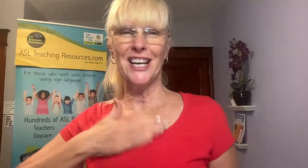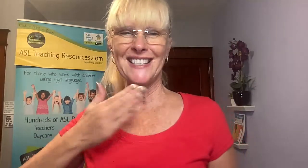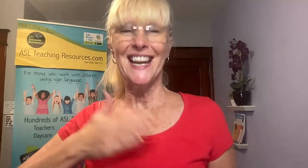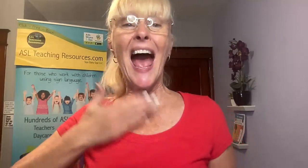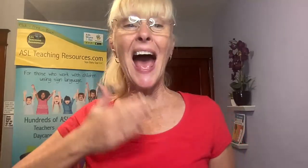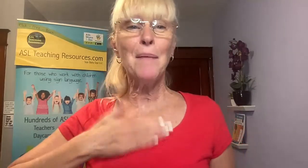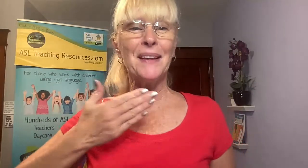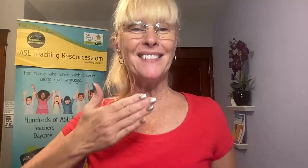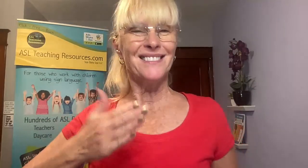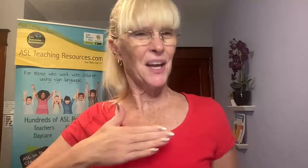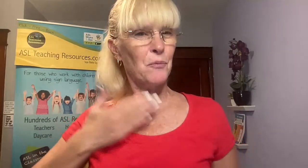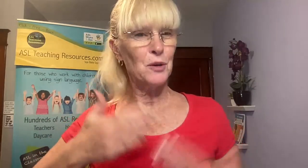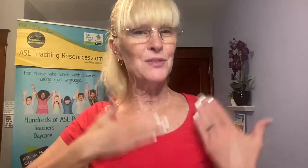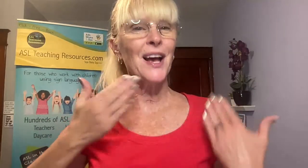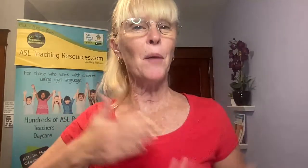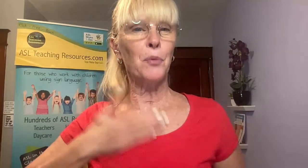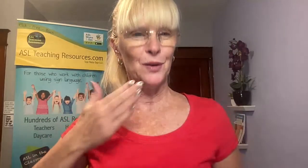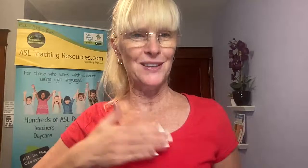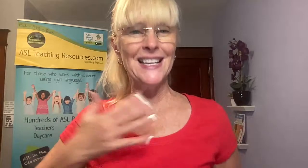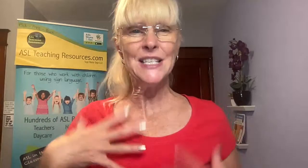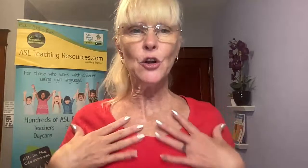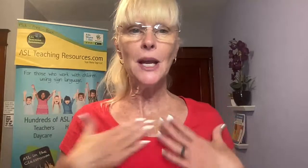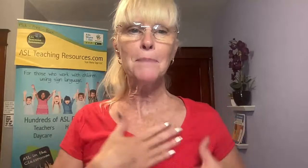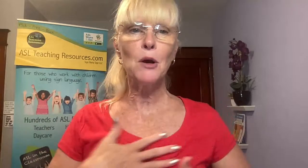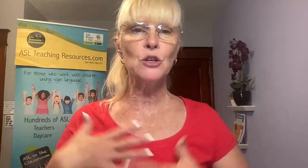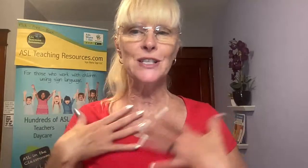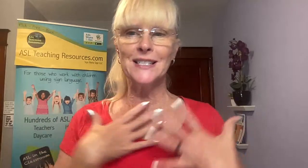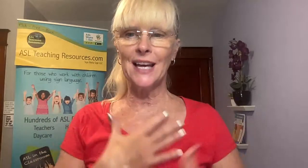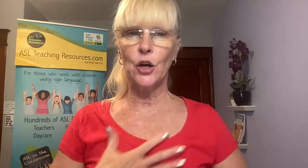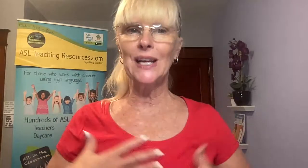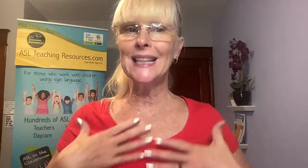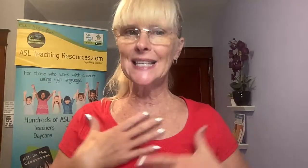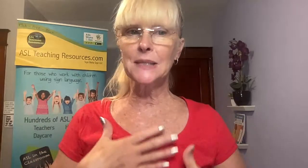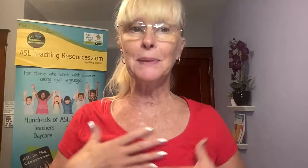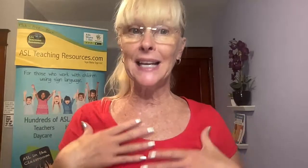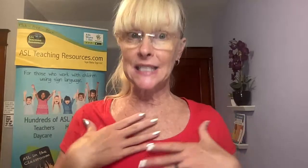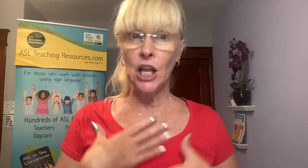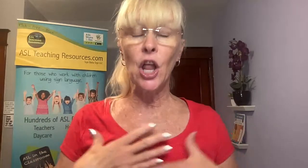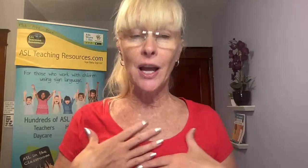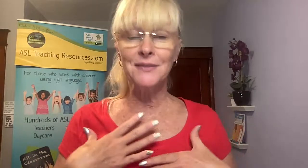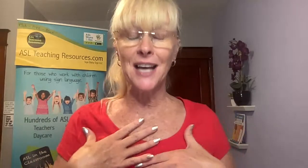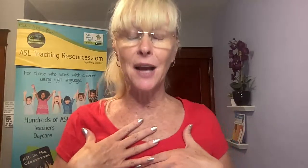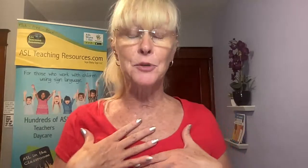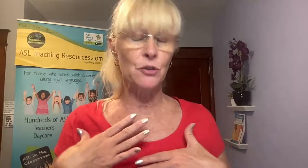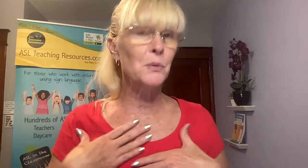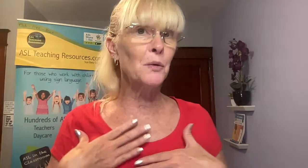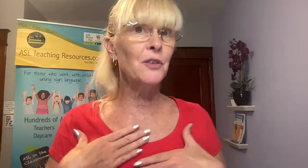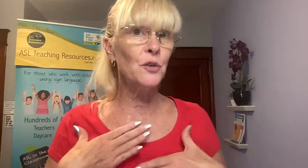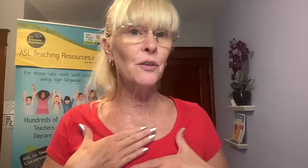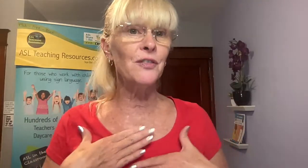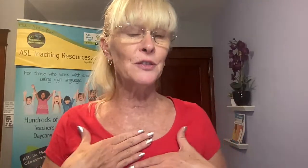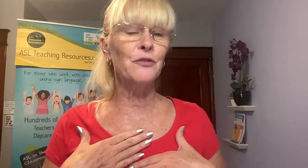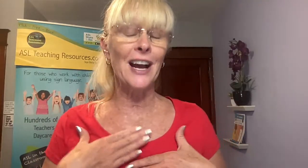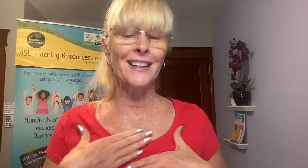chest. Happy. It moves upward. These are emotions that are in this place. A lot of times you'll find